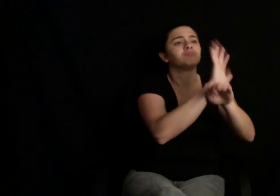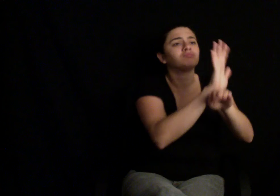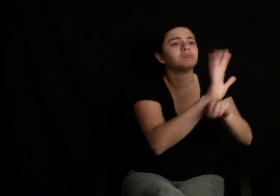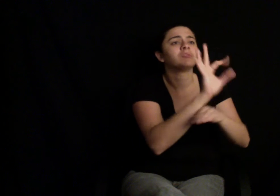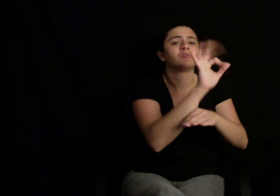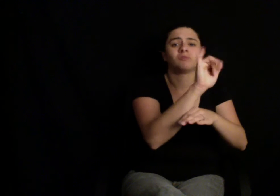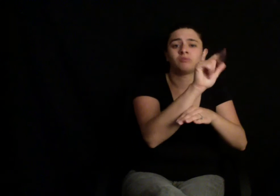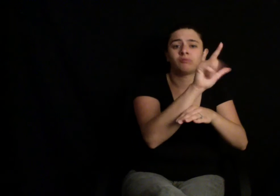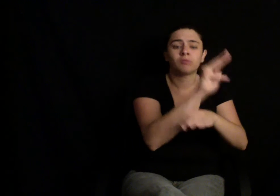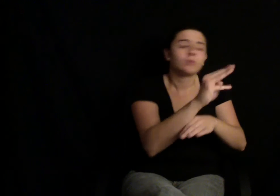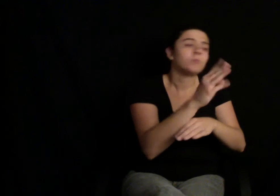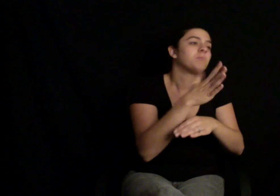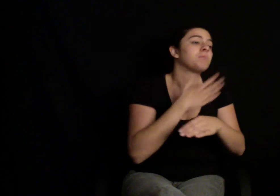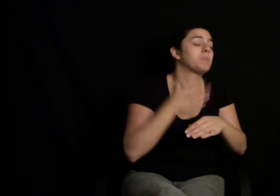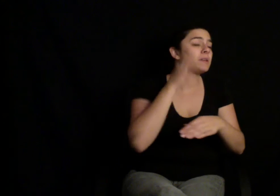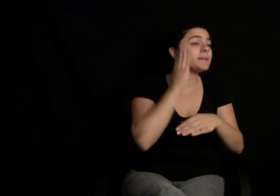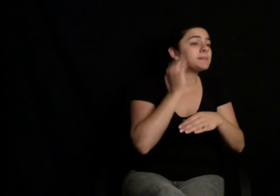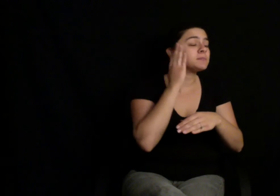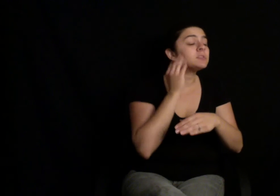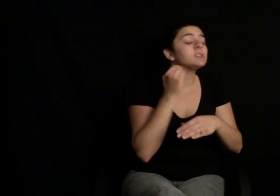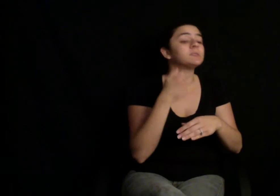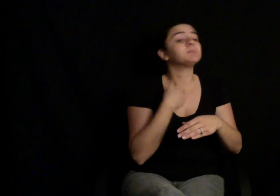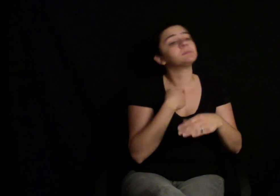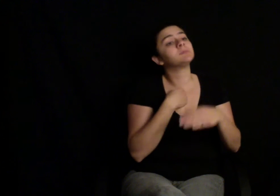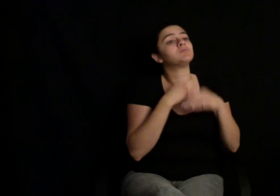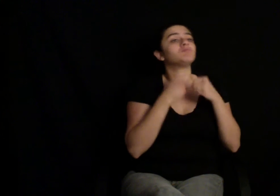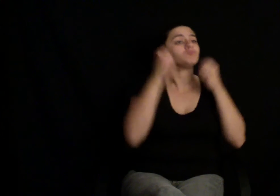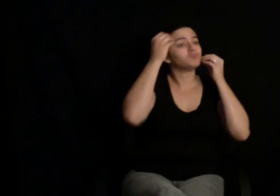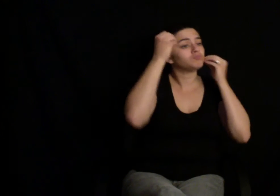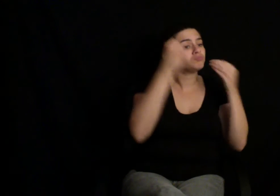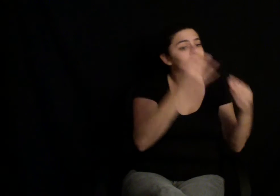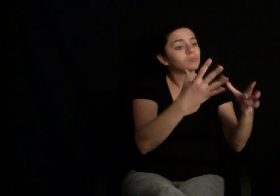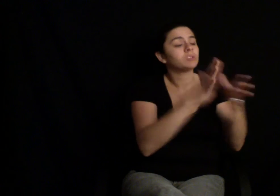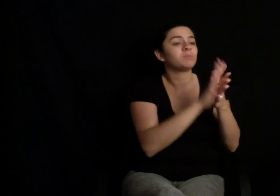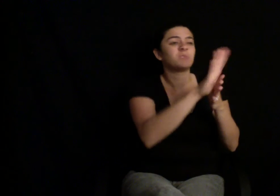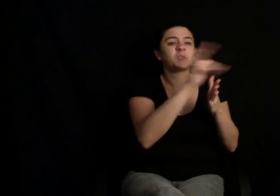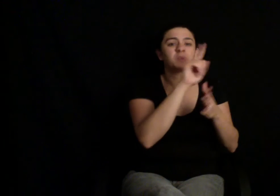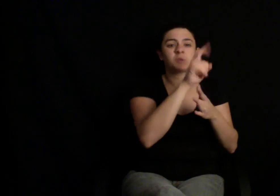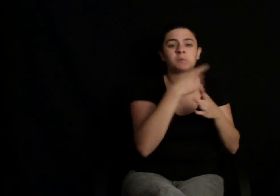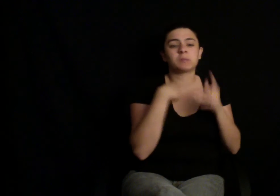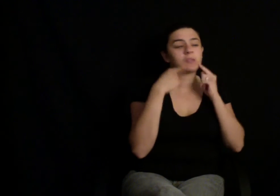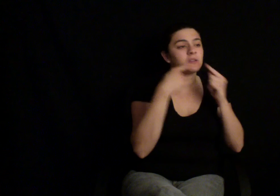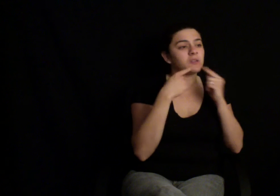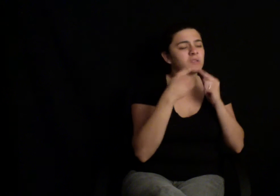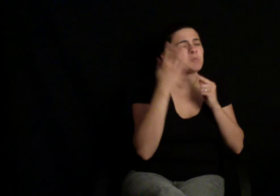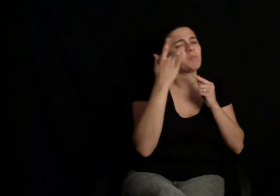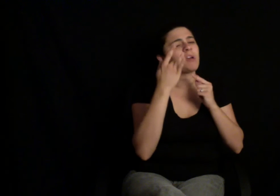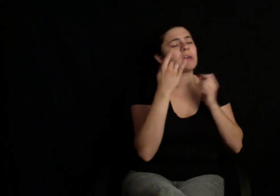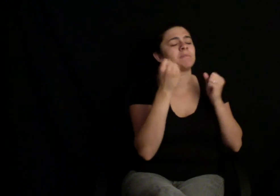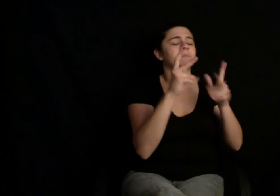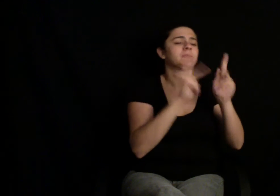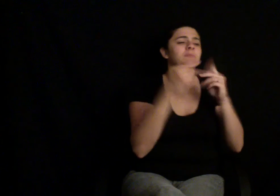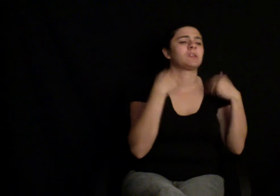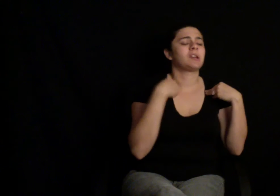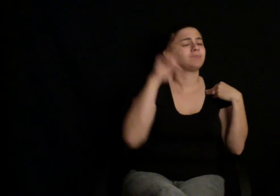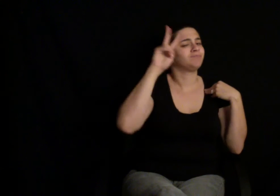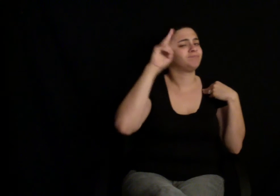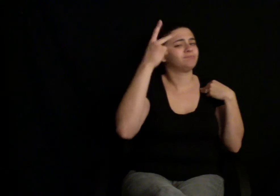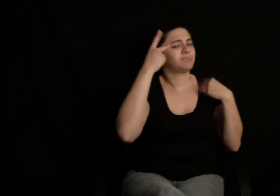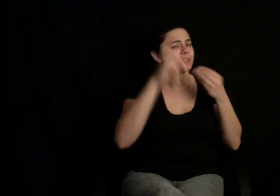casting assistant and as a production assistant, I would answer people's questions because there were so many misconceptions about the film industry. And in this particular one, they were like,